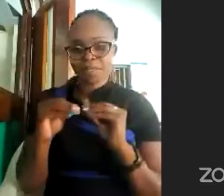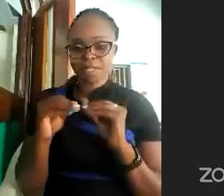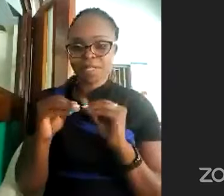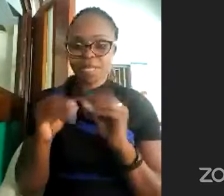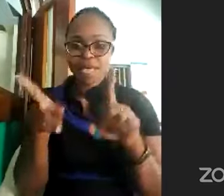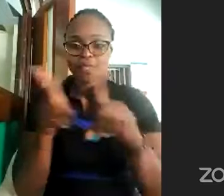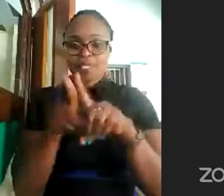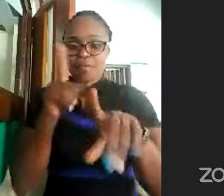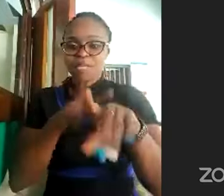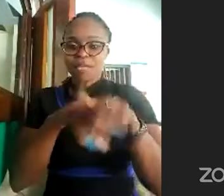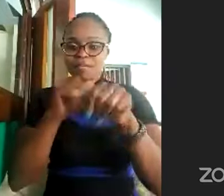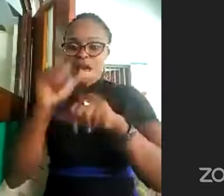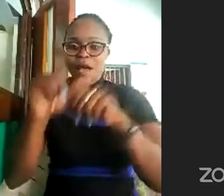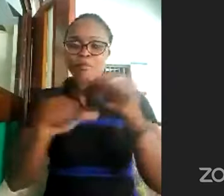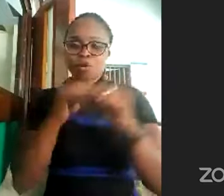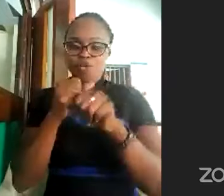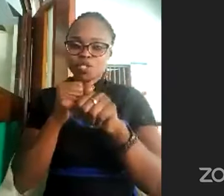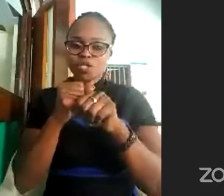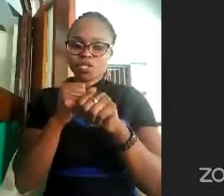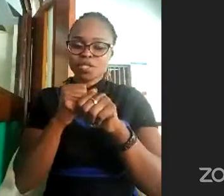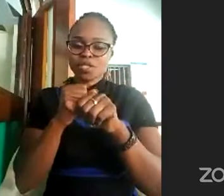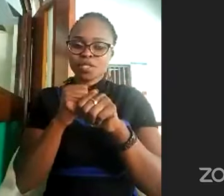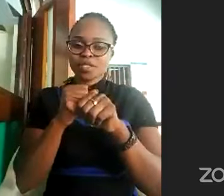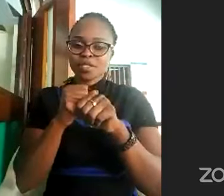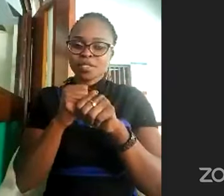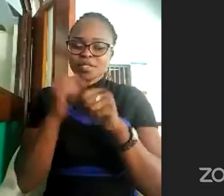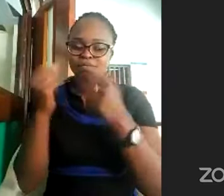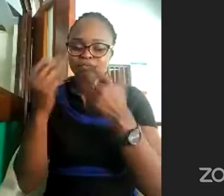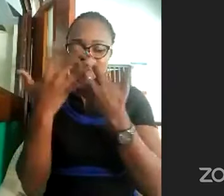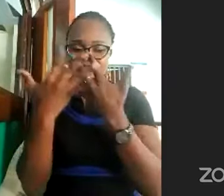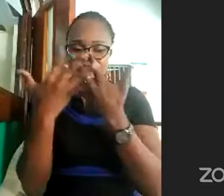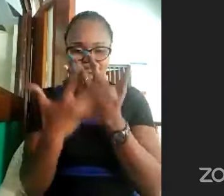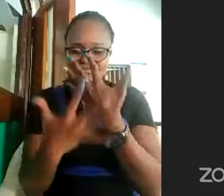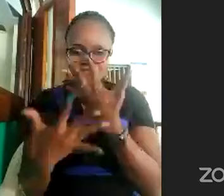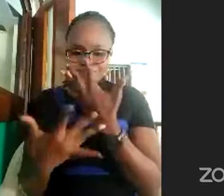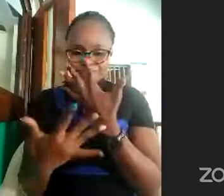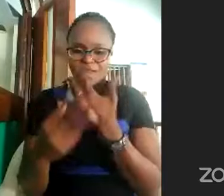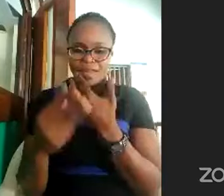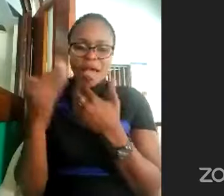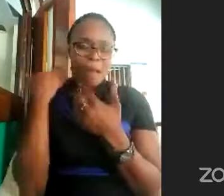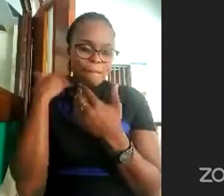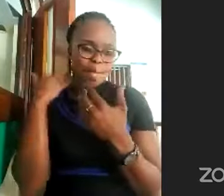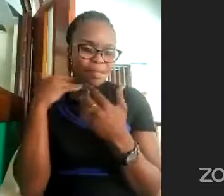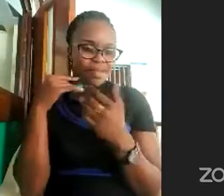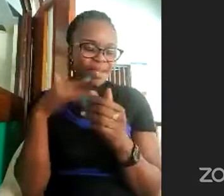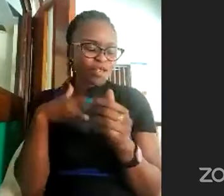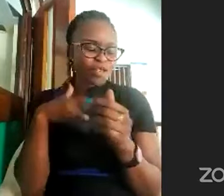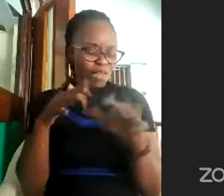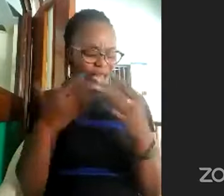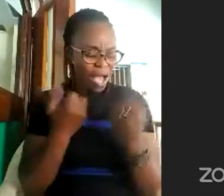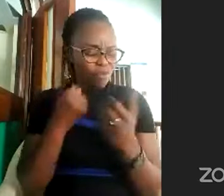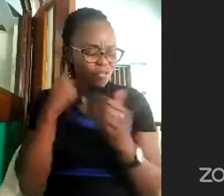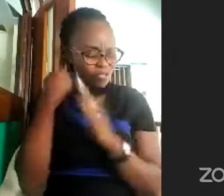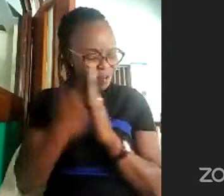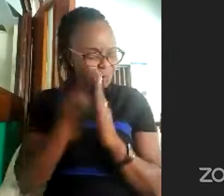our monthly period as women, you get those women are struggling to get even their